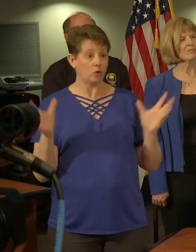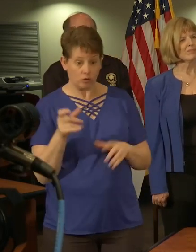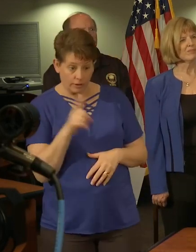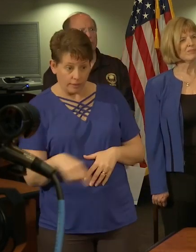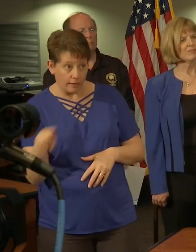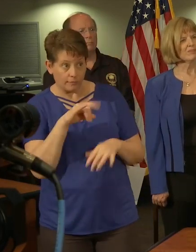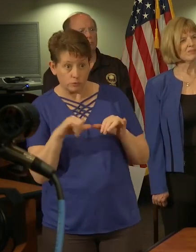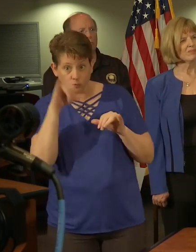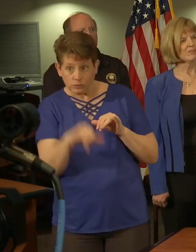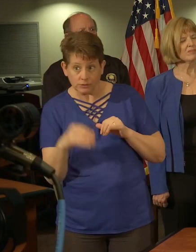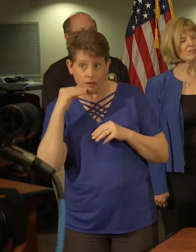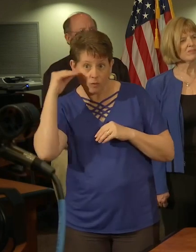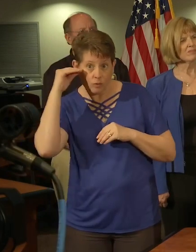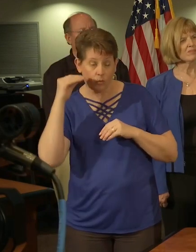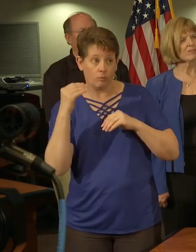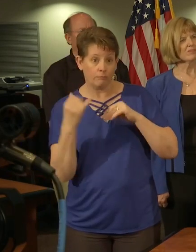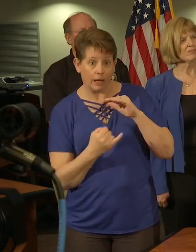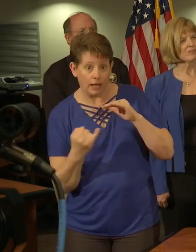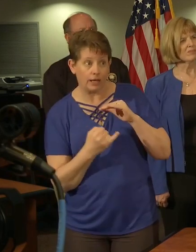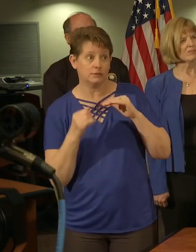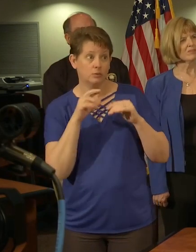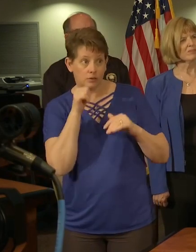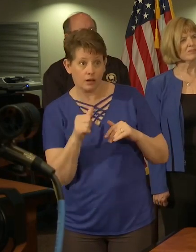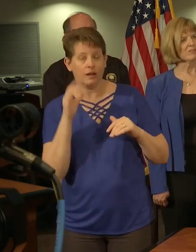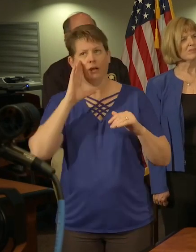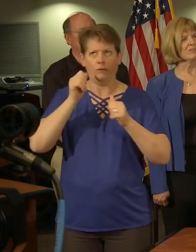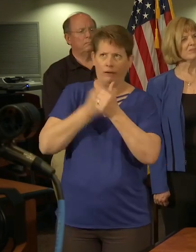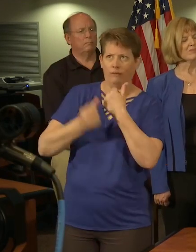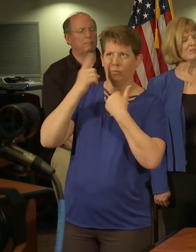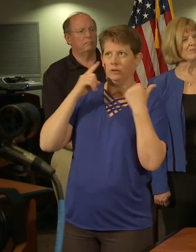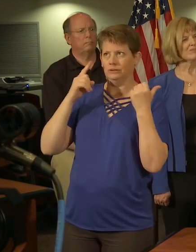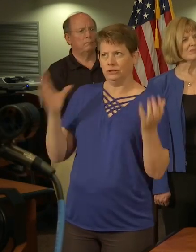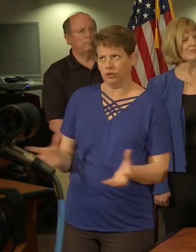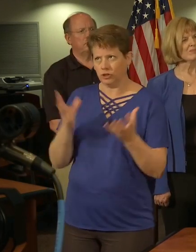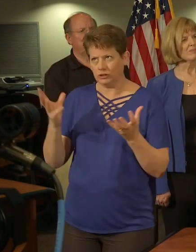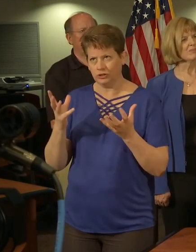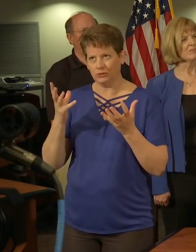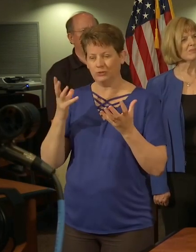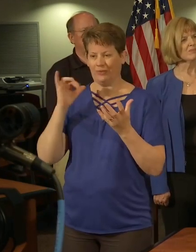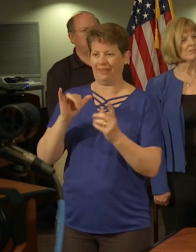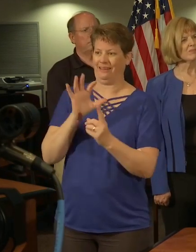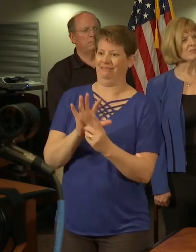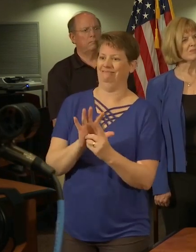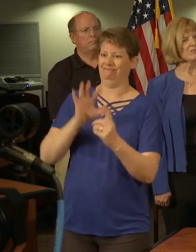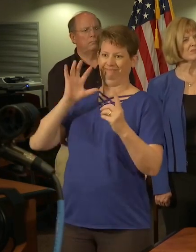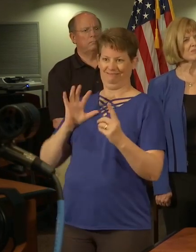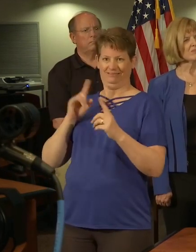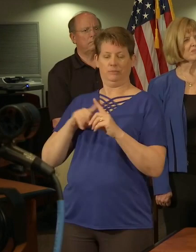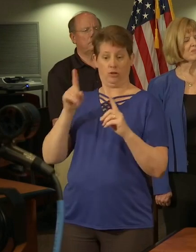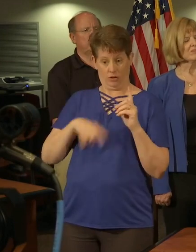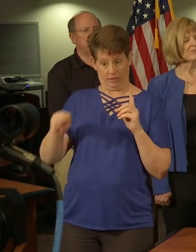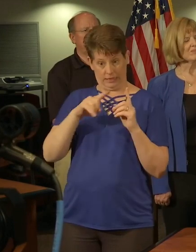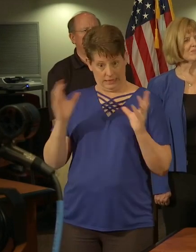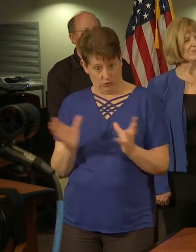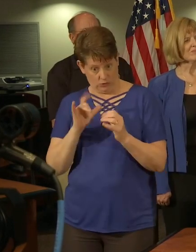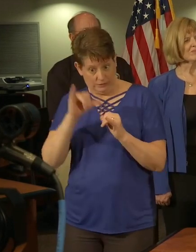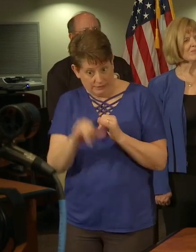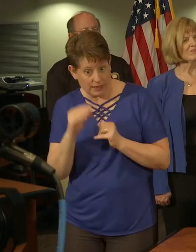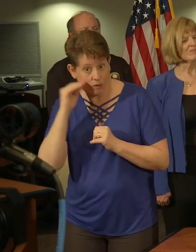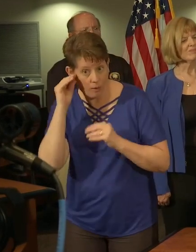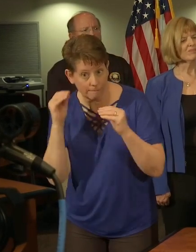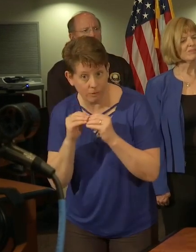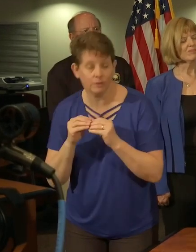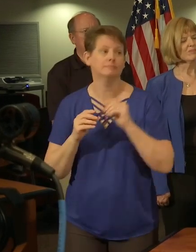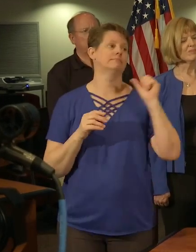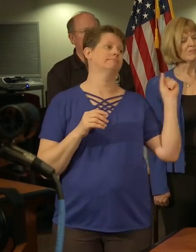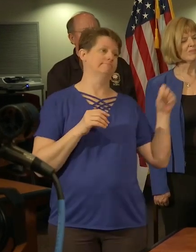to quarantine in any way? Or I know everyone is encouraged to practice social distancing, but are they encouraged to possibly just stay at home a little more? We